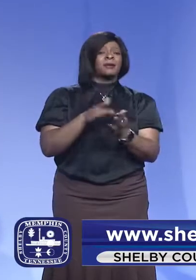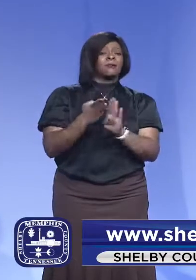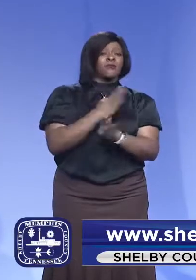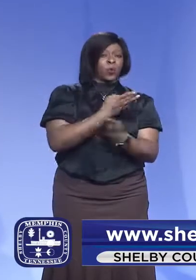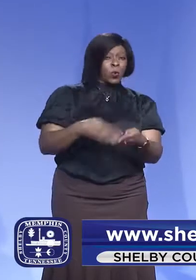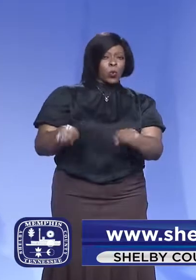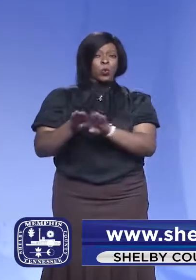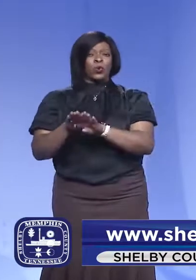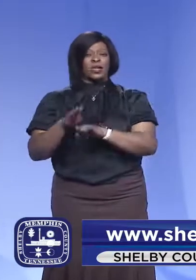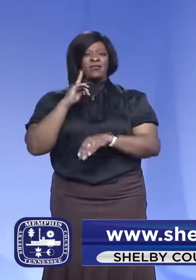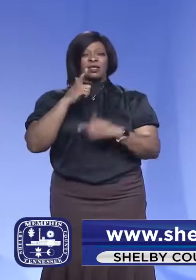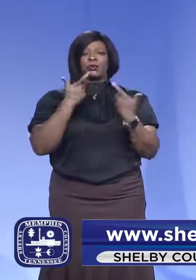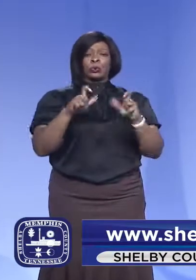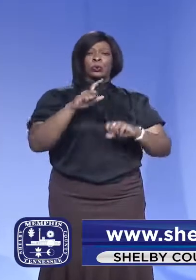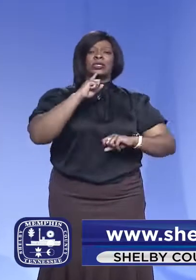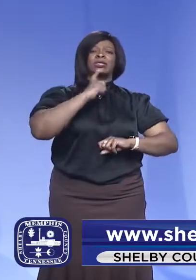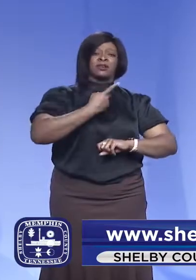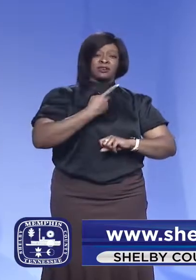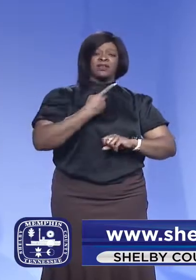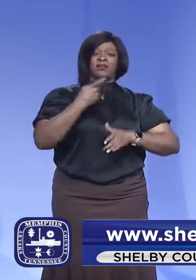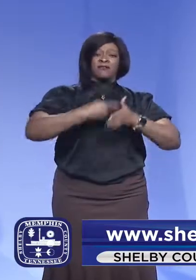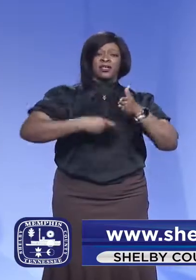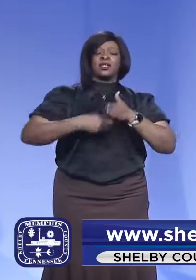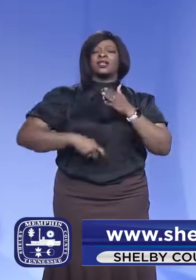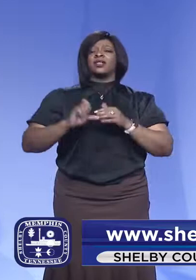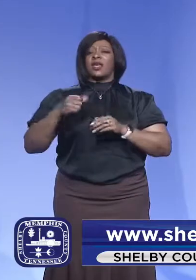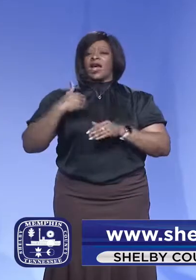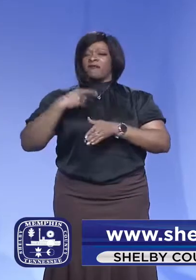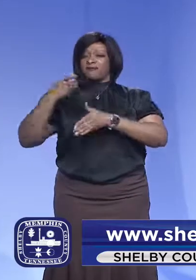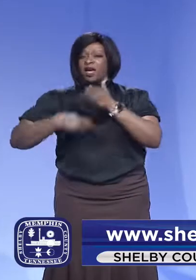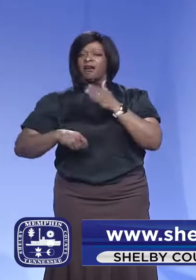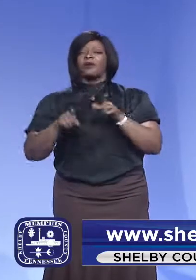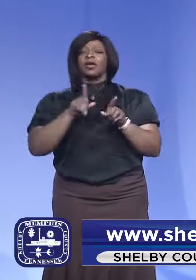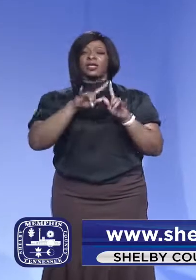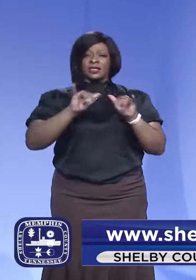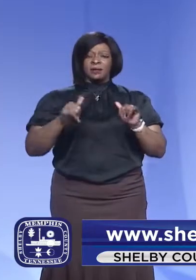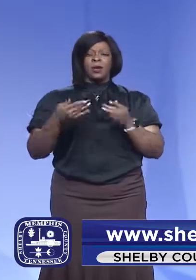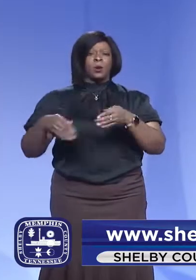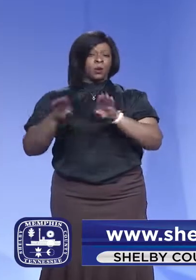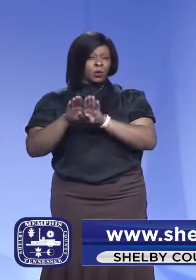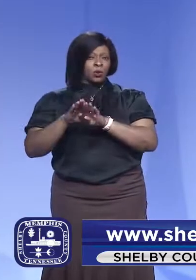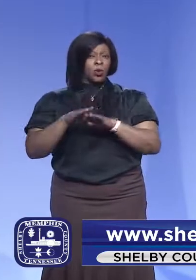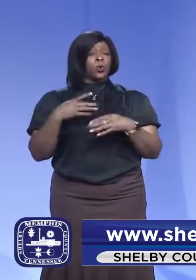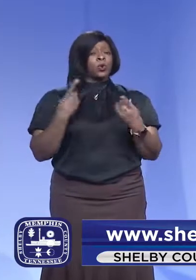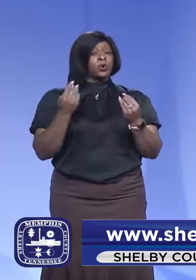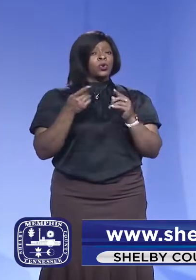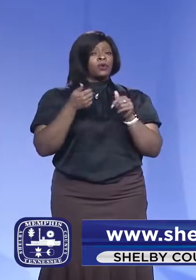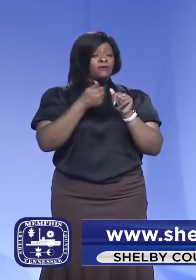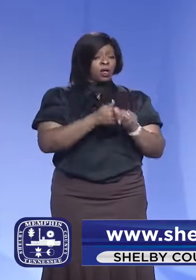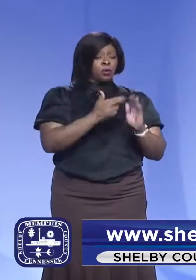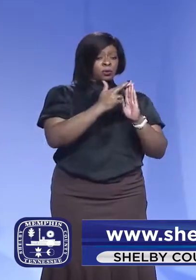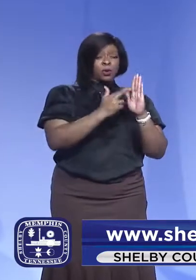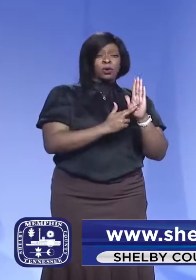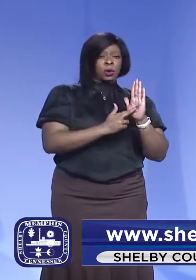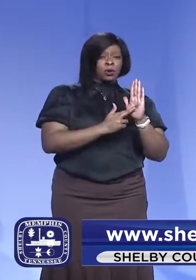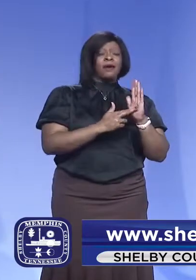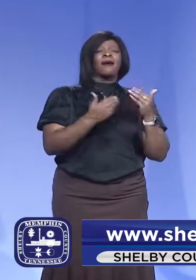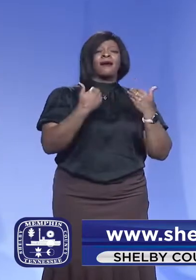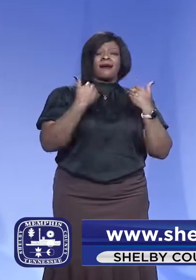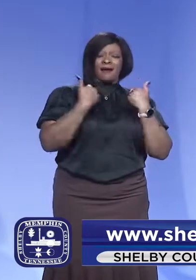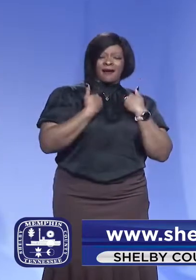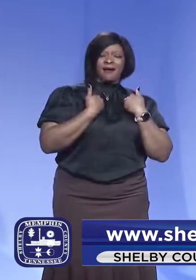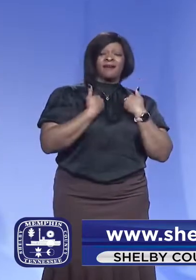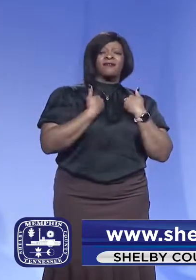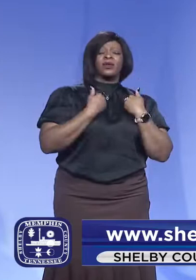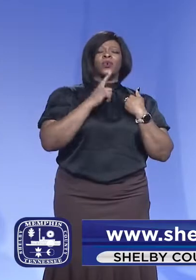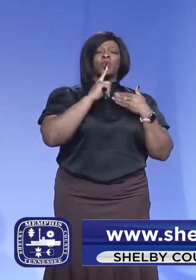significant offenses, it could be a fine as well as a closure. What we have to do relative to protocols is have a